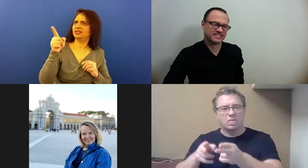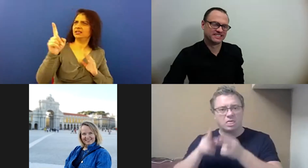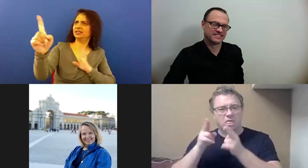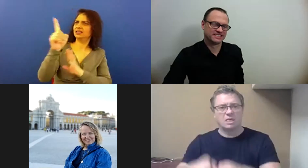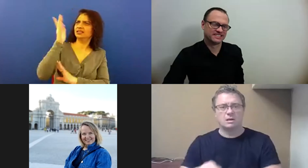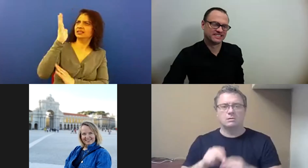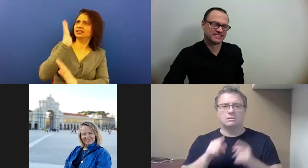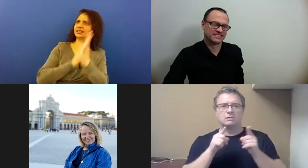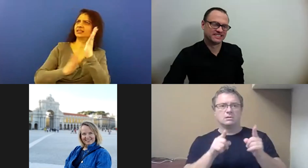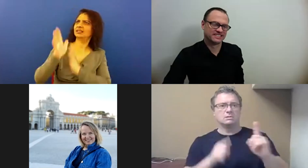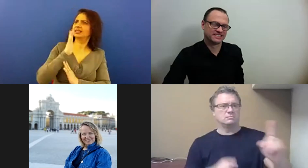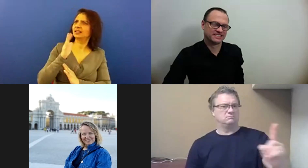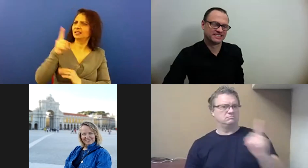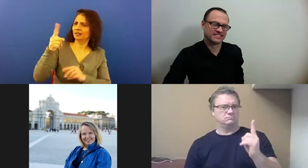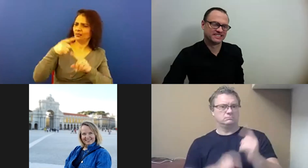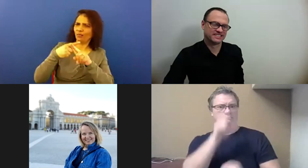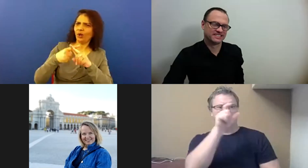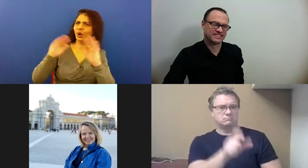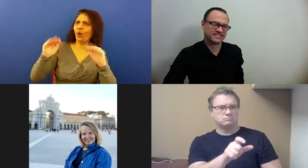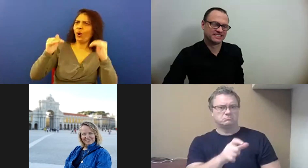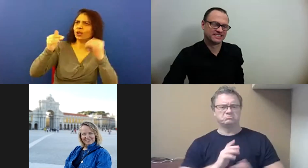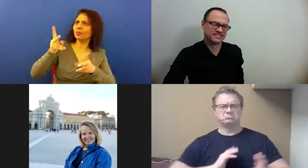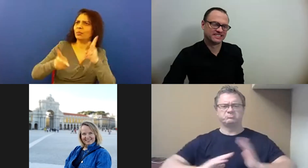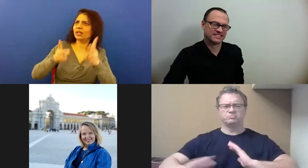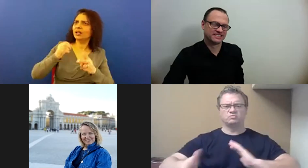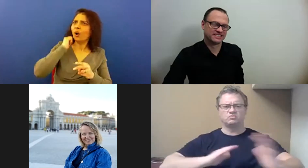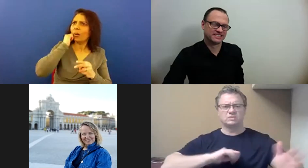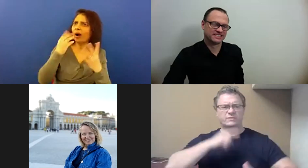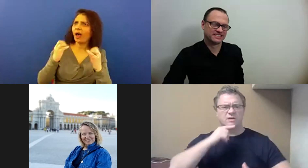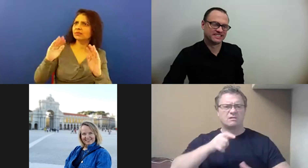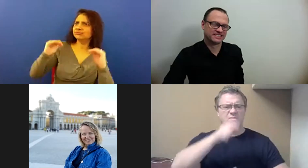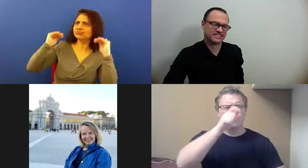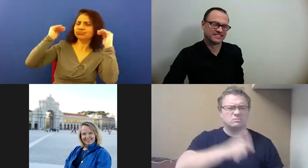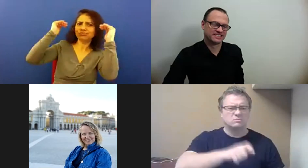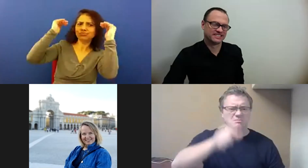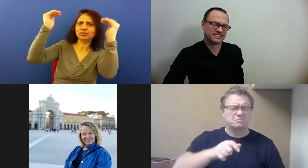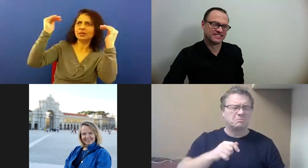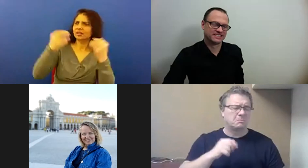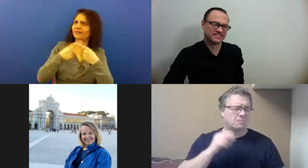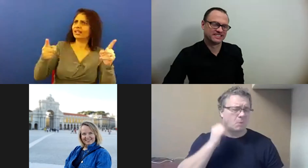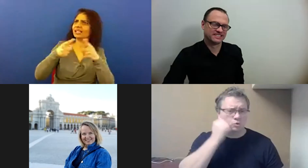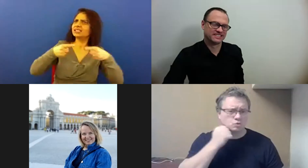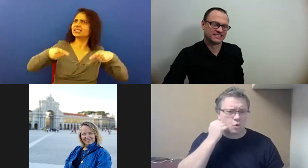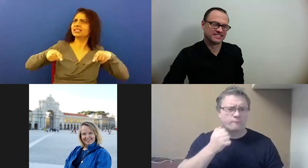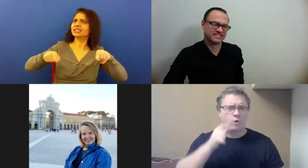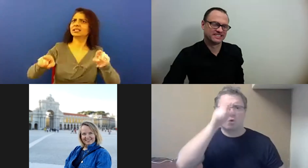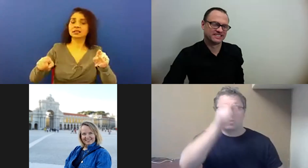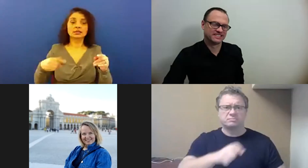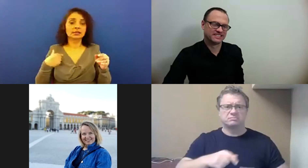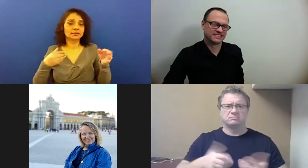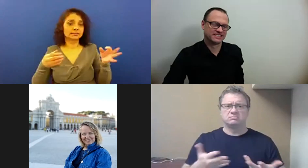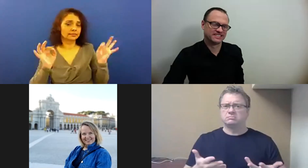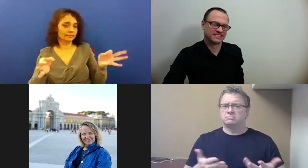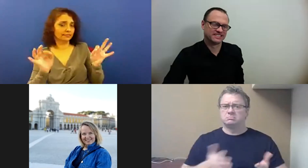deaf Roma women. They had many negative ideas about Roma